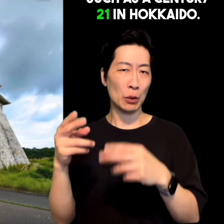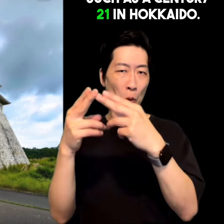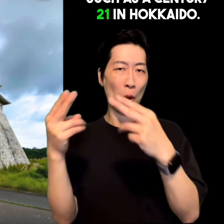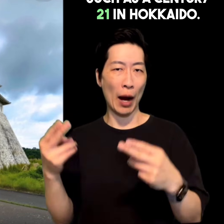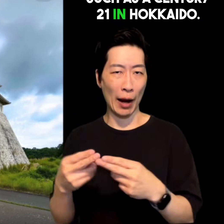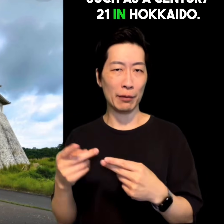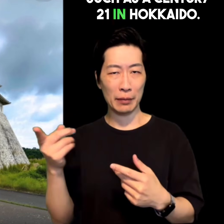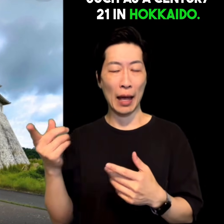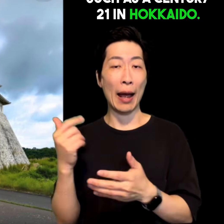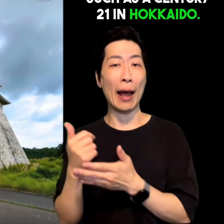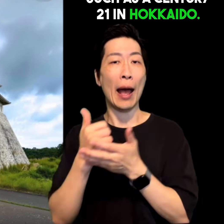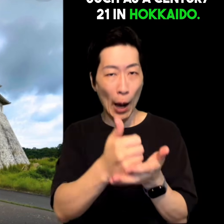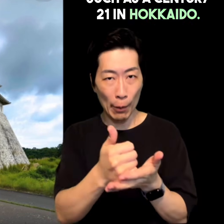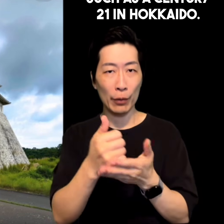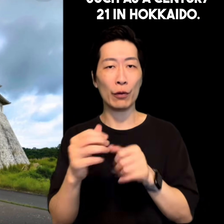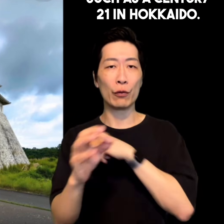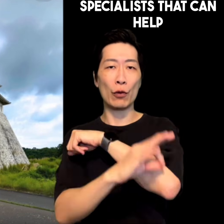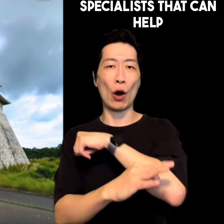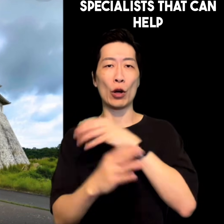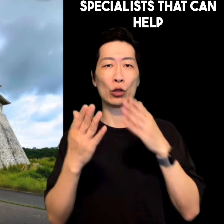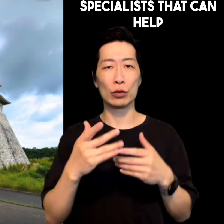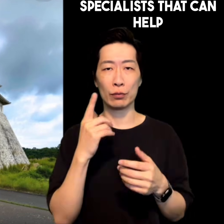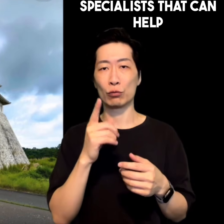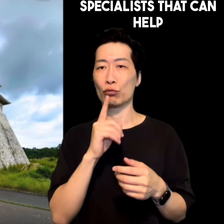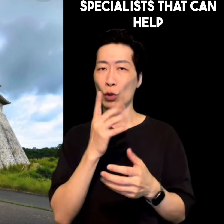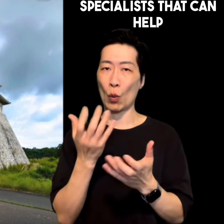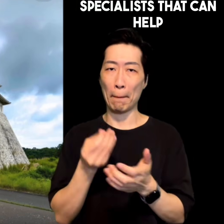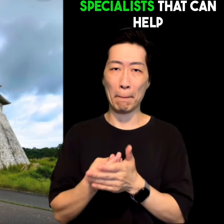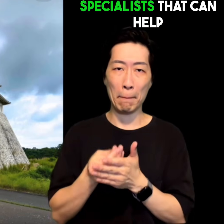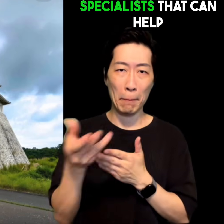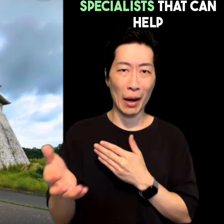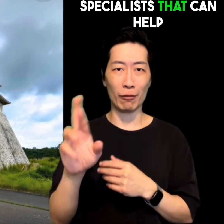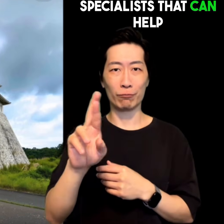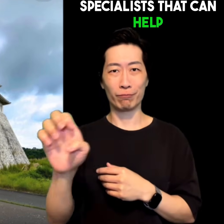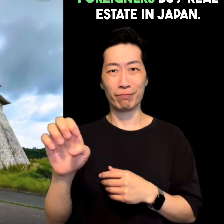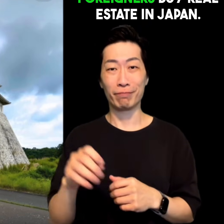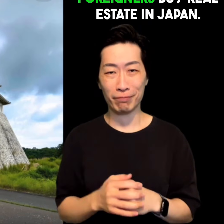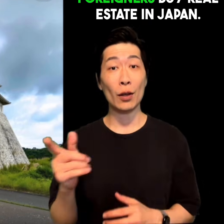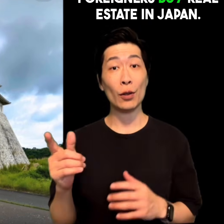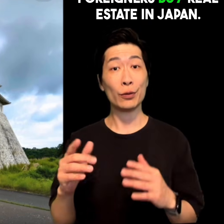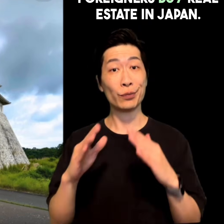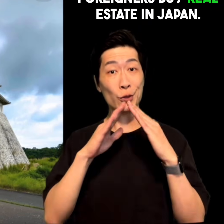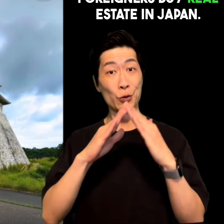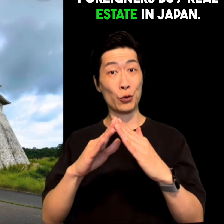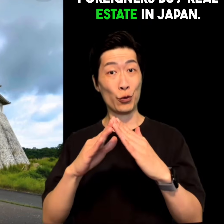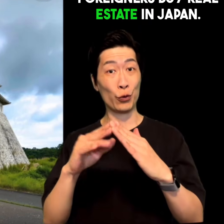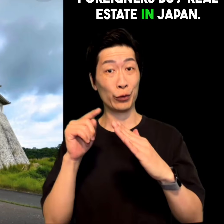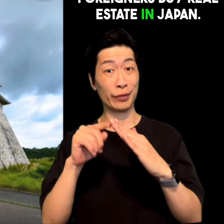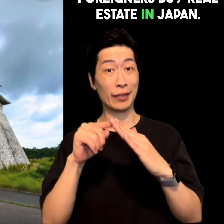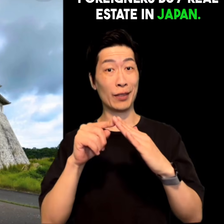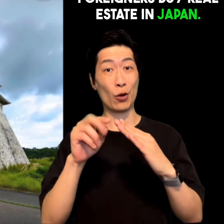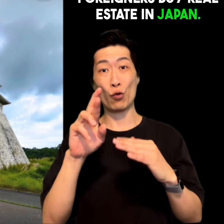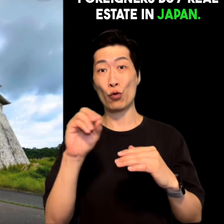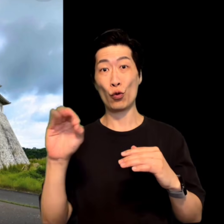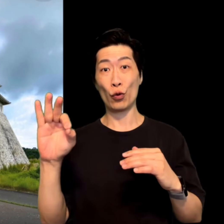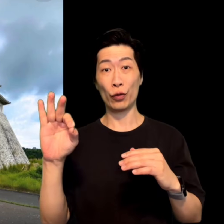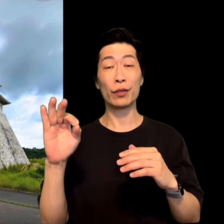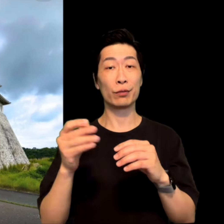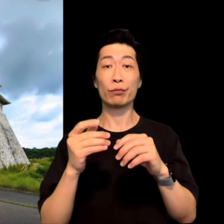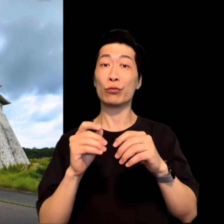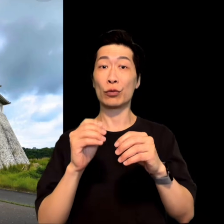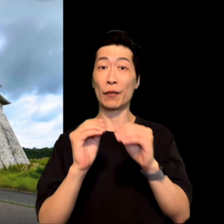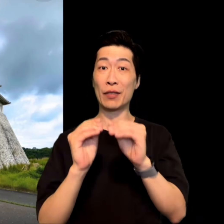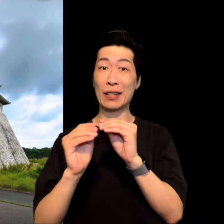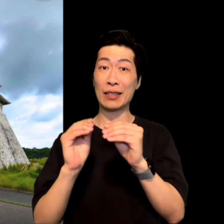Century 21 in Hokkaido. And they are specialists that can help foreigners buy real estate in Japan.